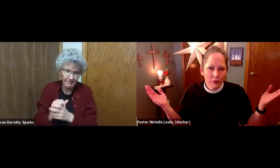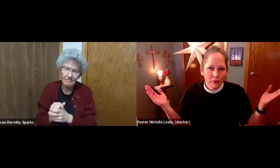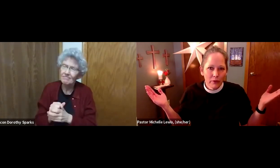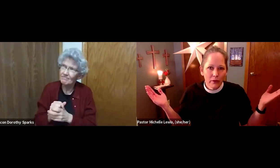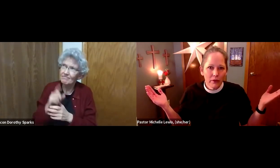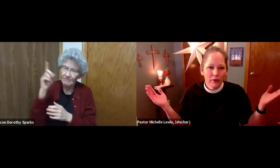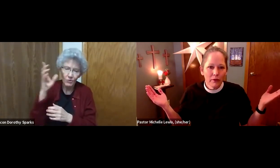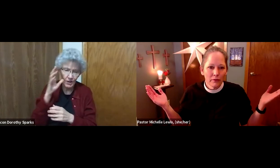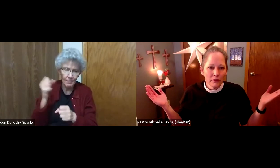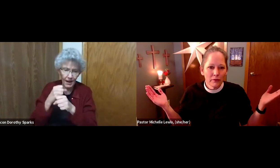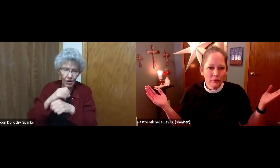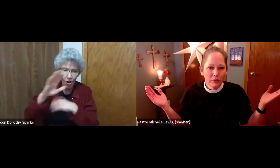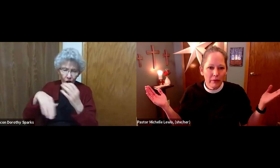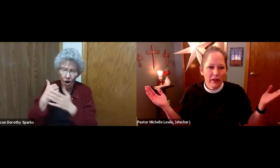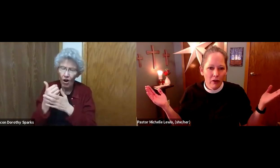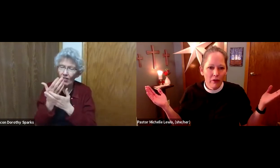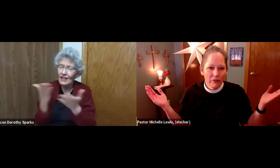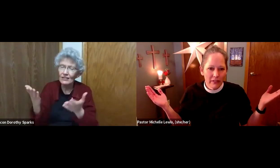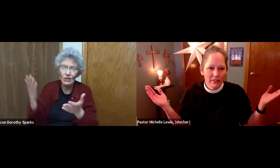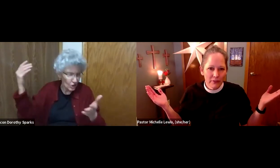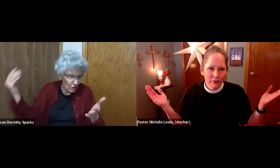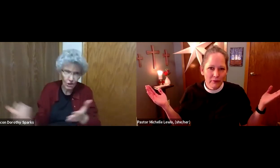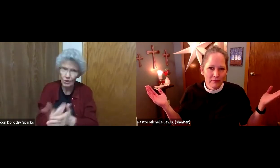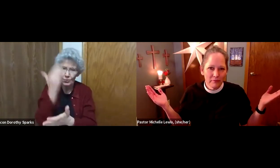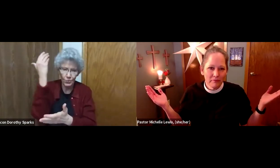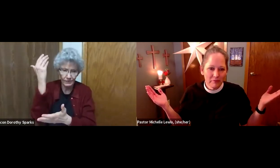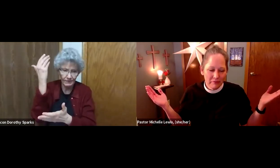you will make all things new.